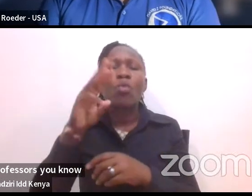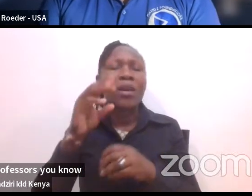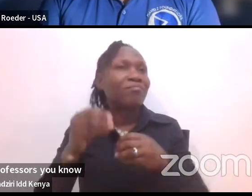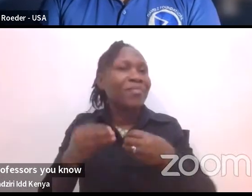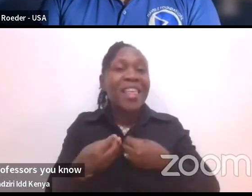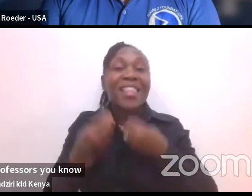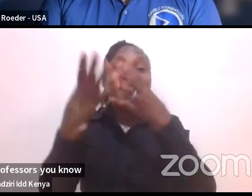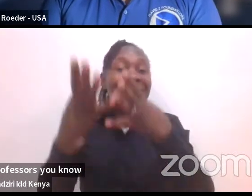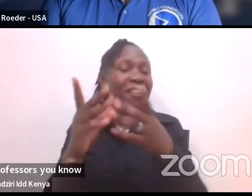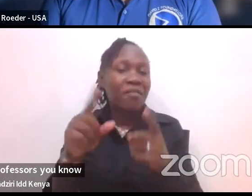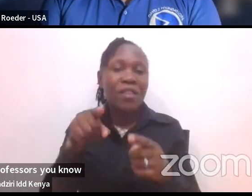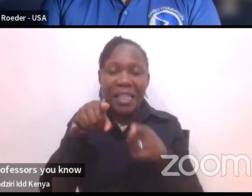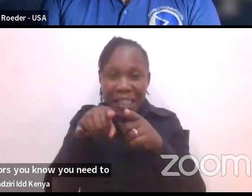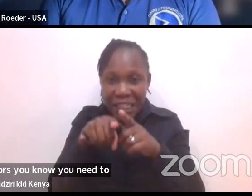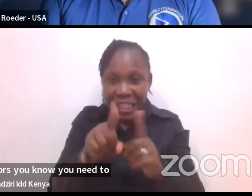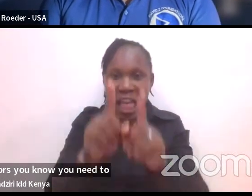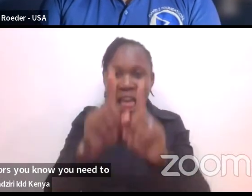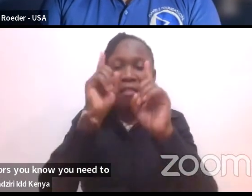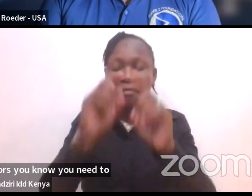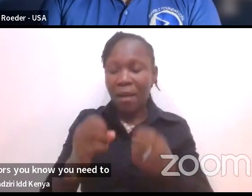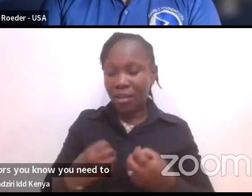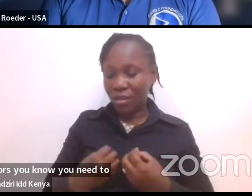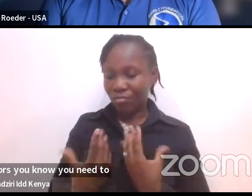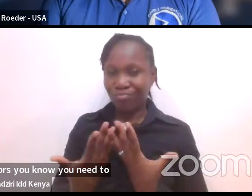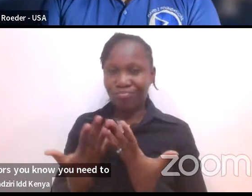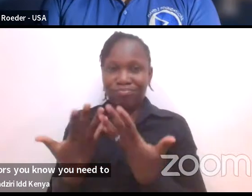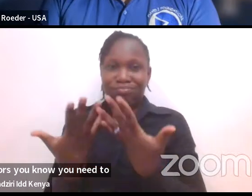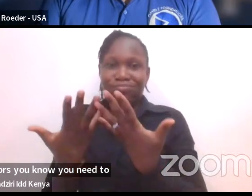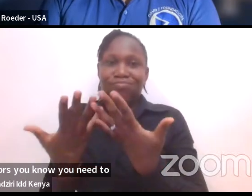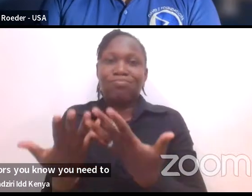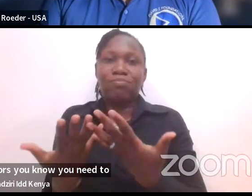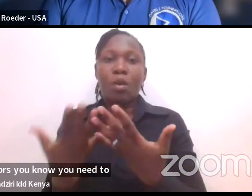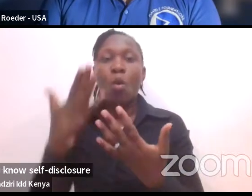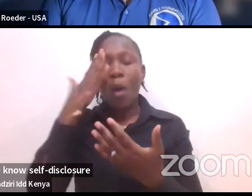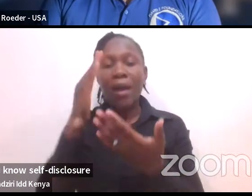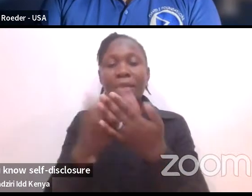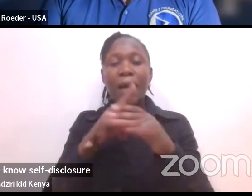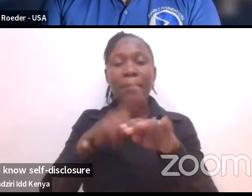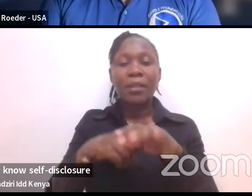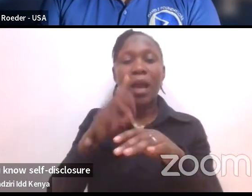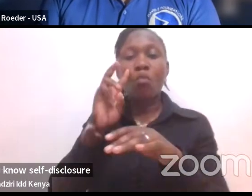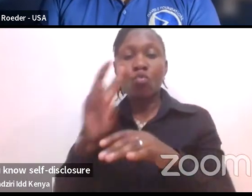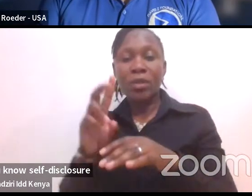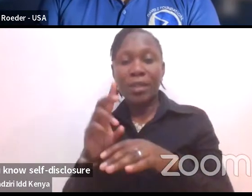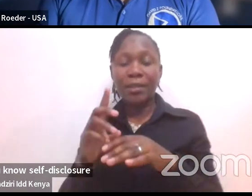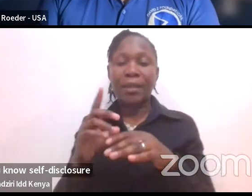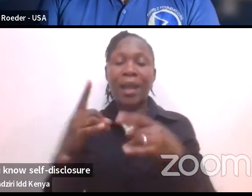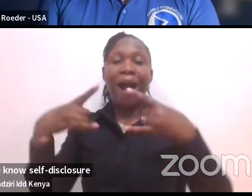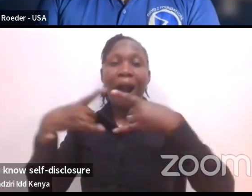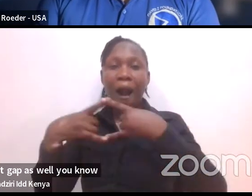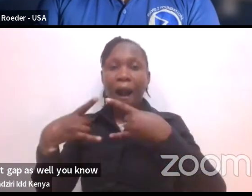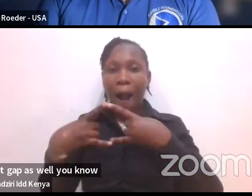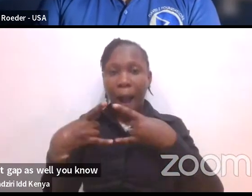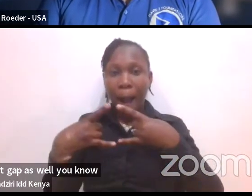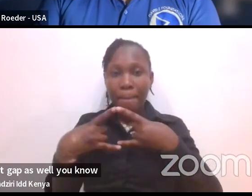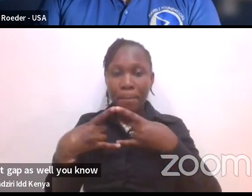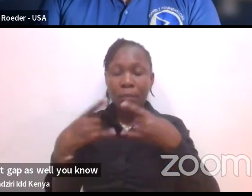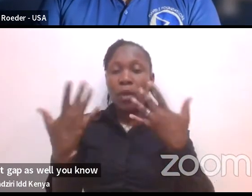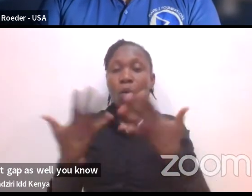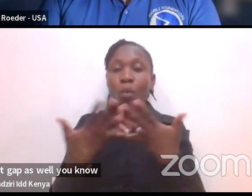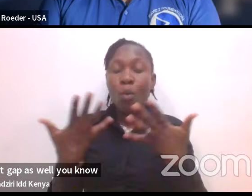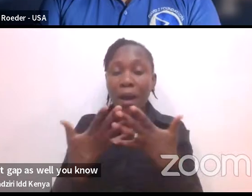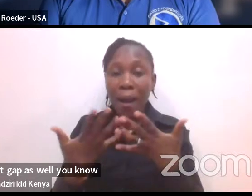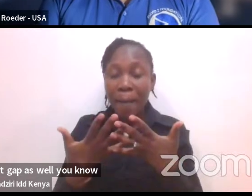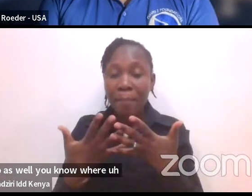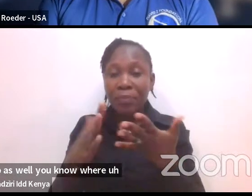have self-disclose that, because sometimes we see that gap as well, where a